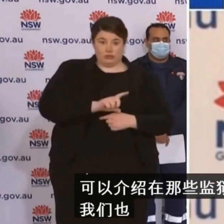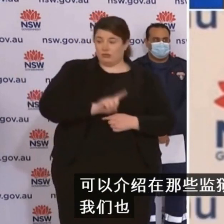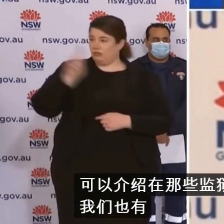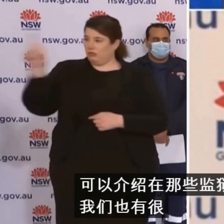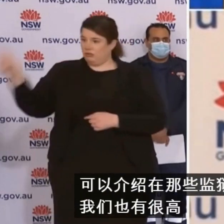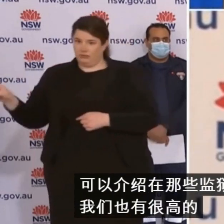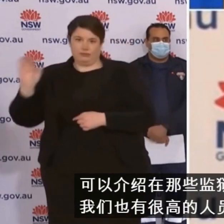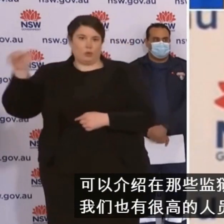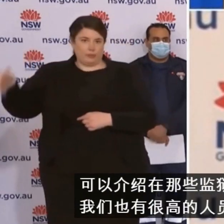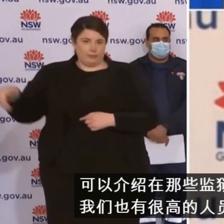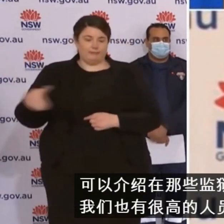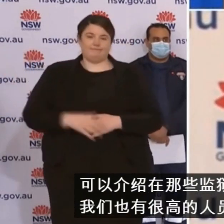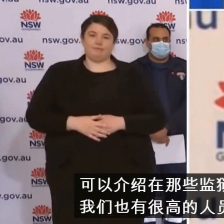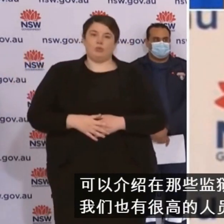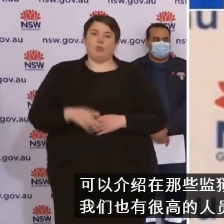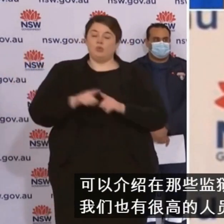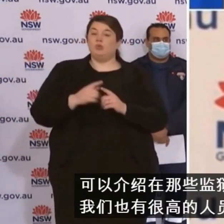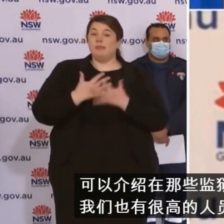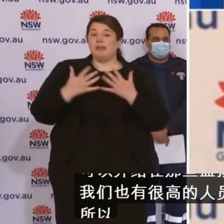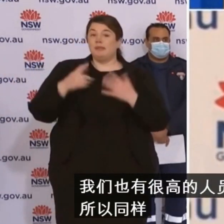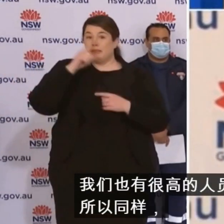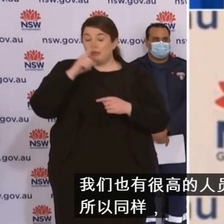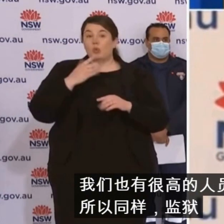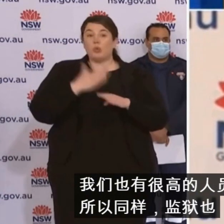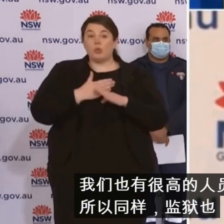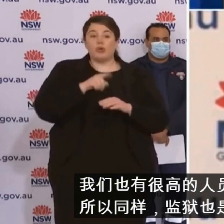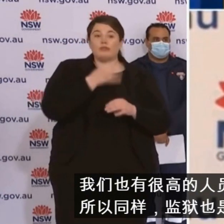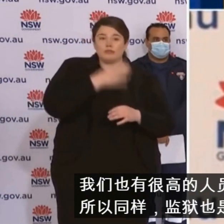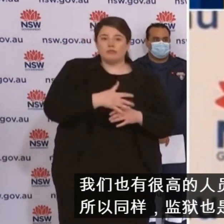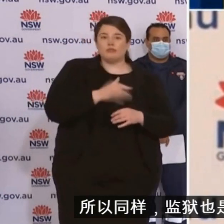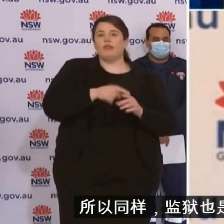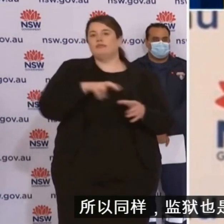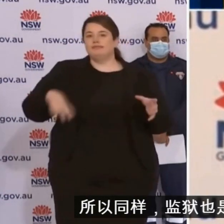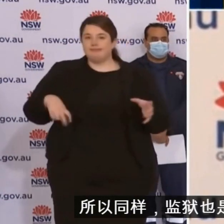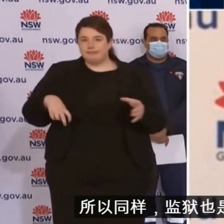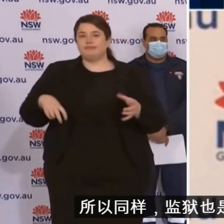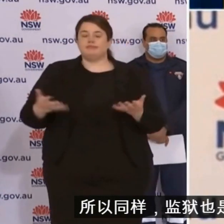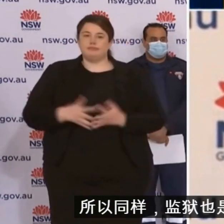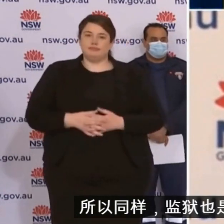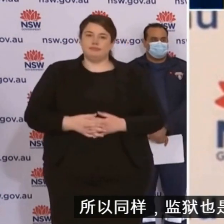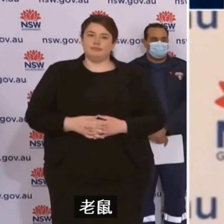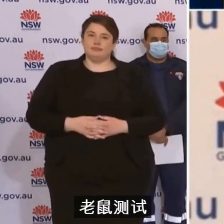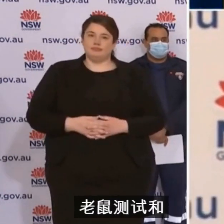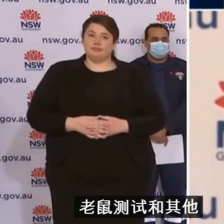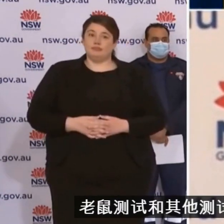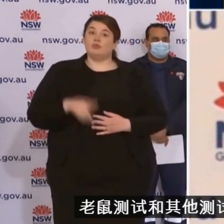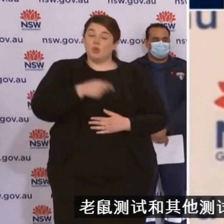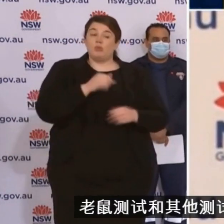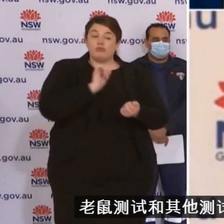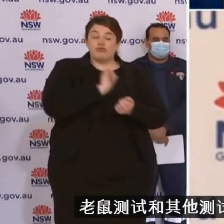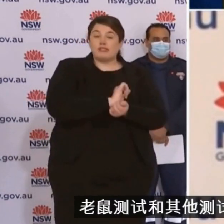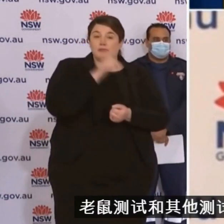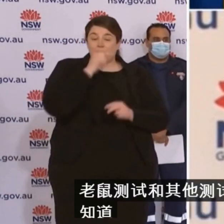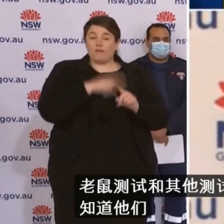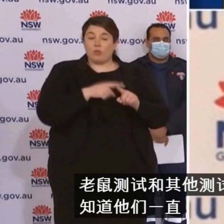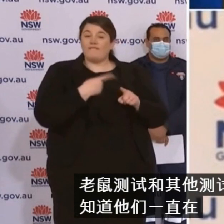be introduced. We also have high turnover. So again, prisons is something that we would also see potentially a role for rat testing and other